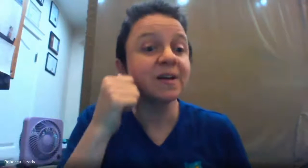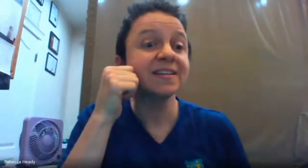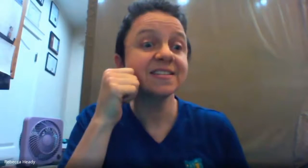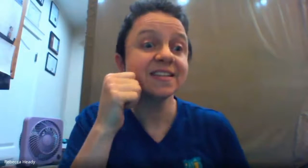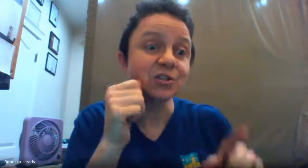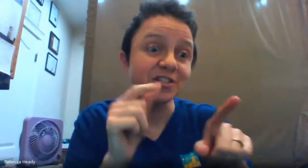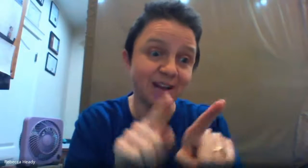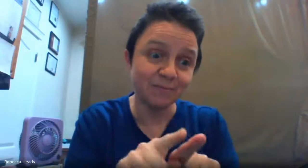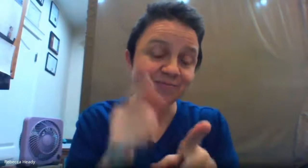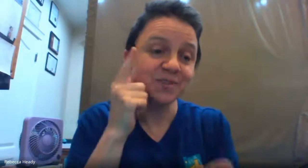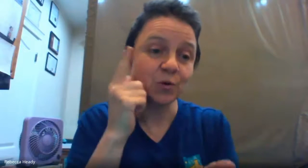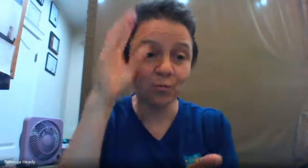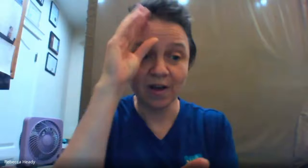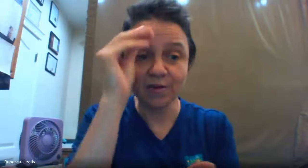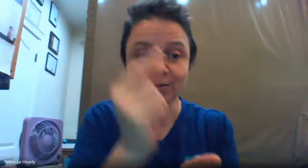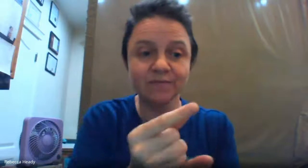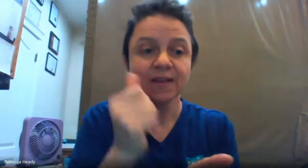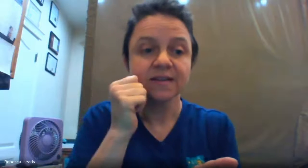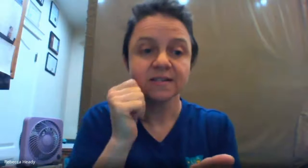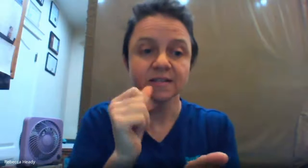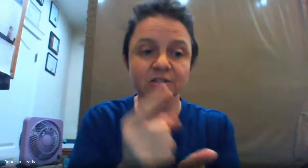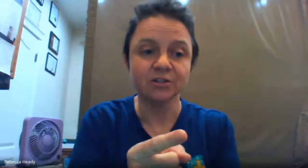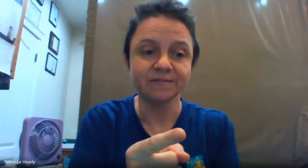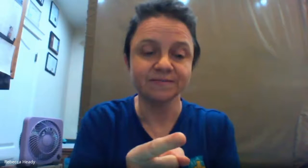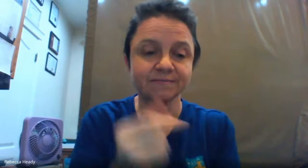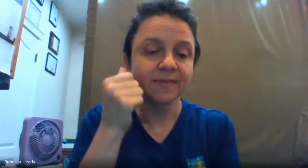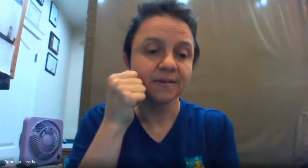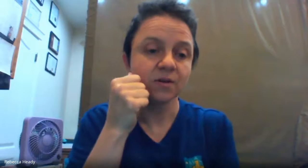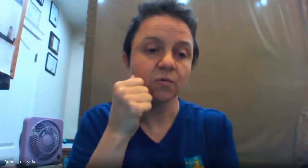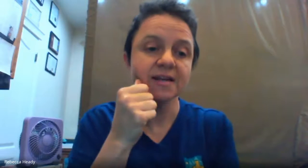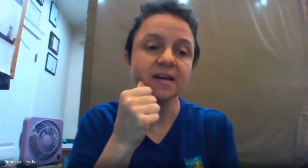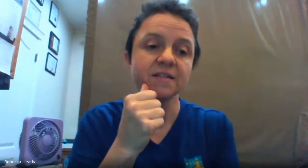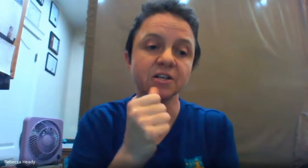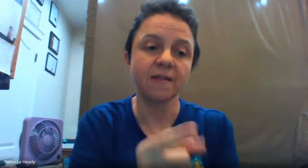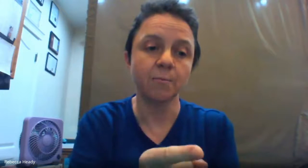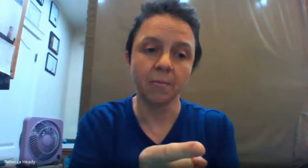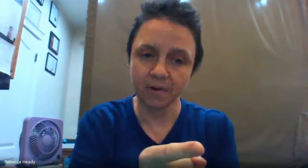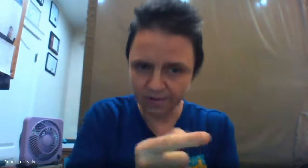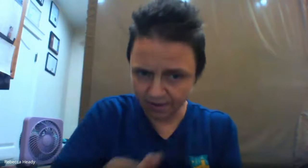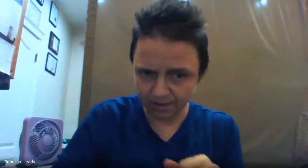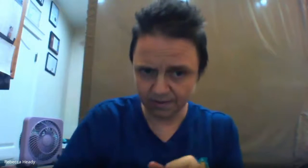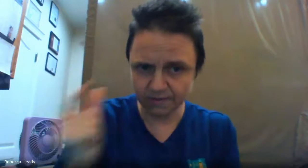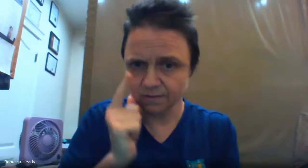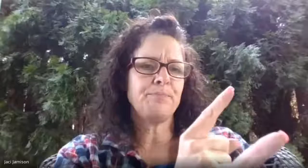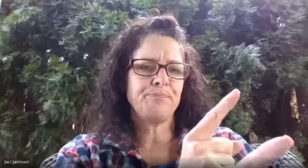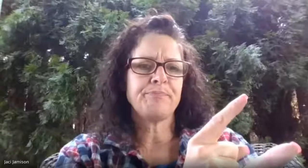sister, same. So brother, sister. So run it down the chin and then pop it under your hand.